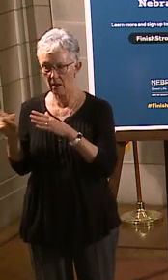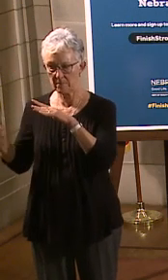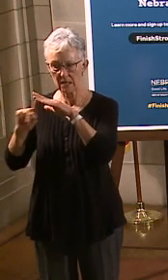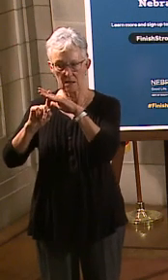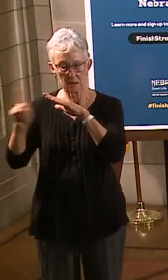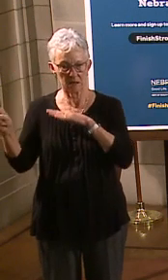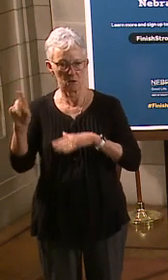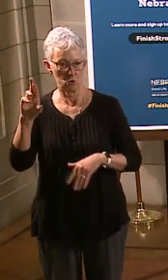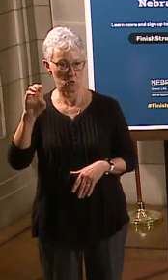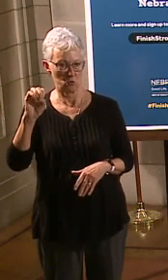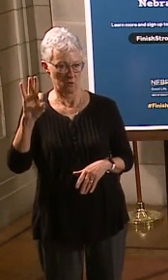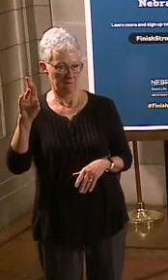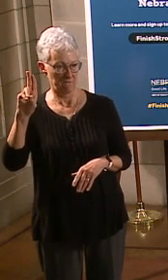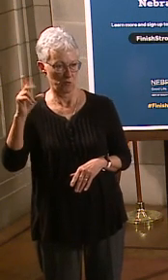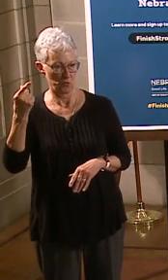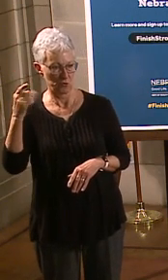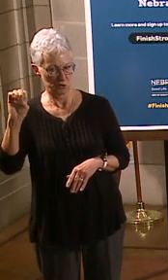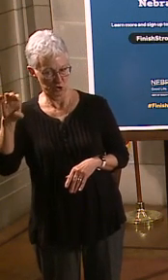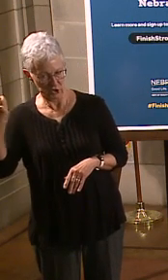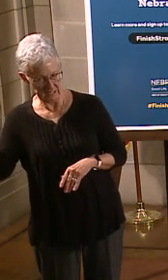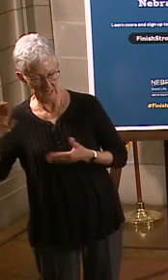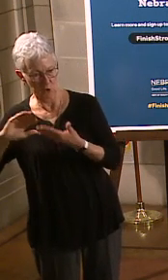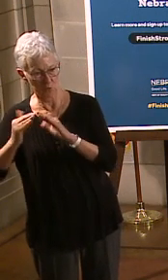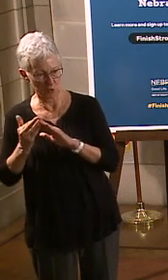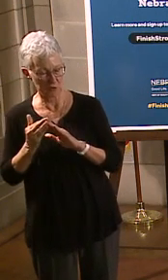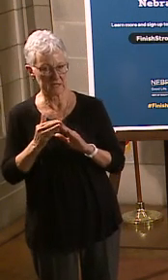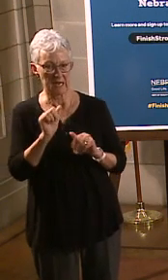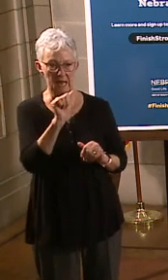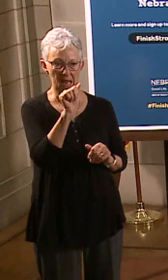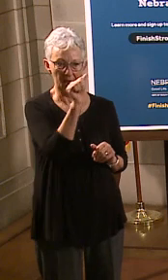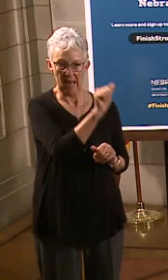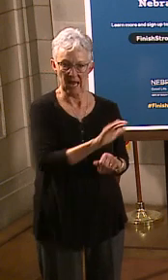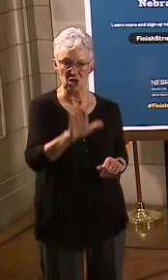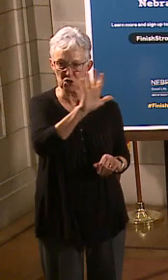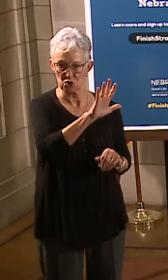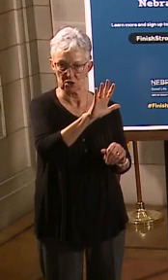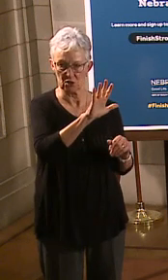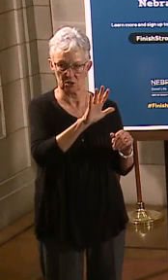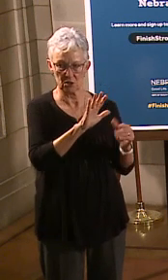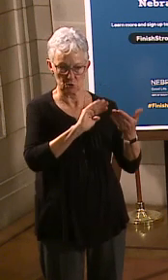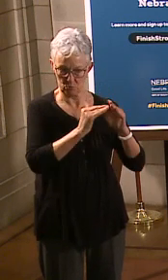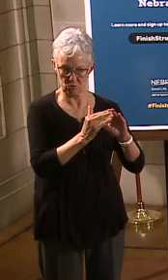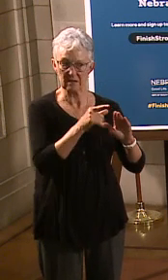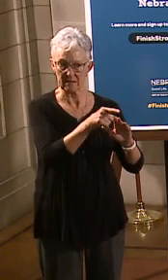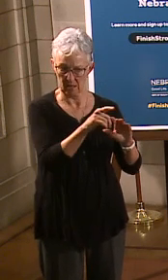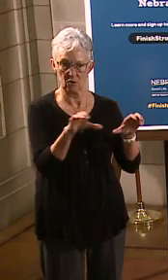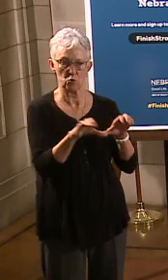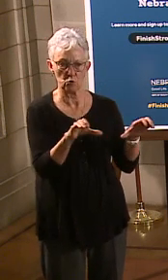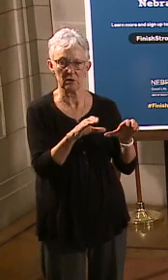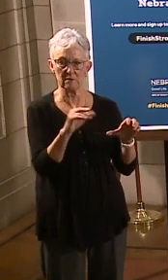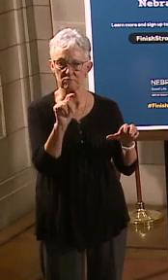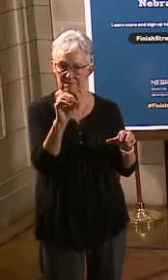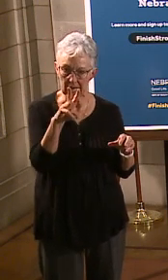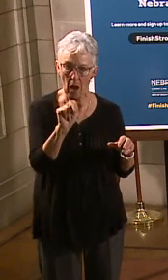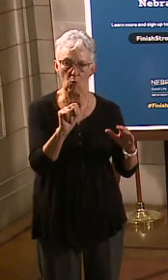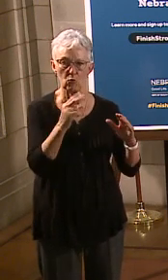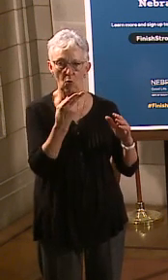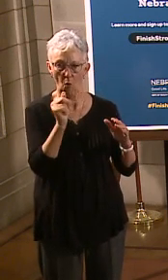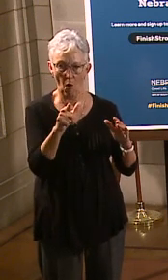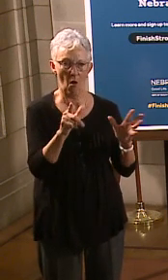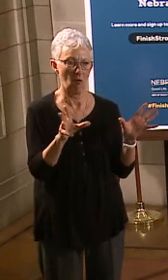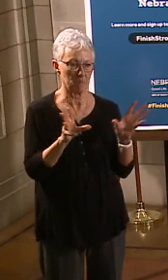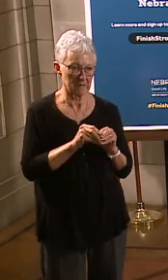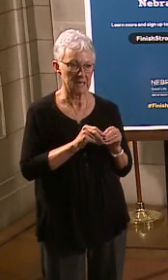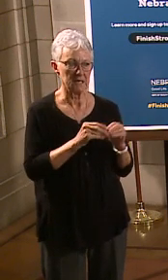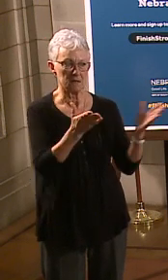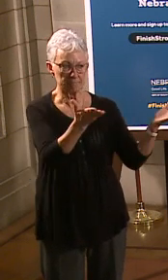Center, too, has been doing some outreach to their community as well. So we're trying to do a lot. We've had quite a bit of viewers. We've also done